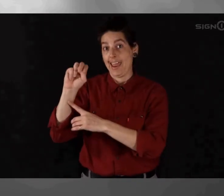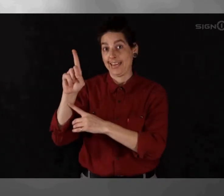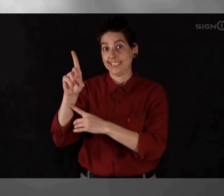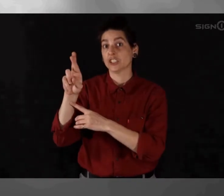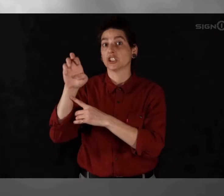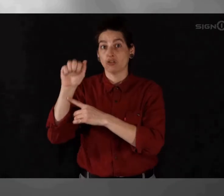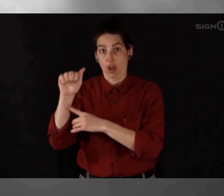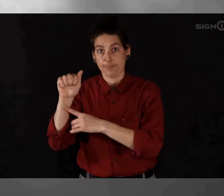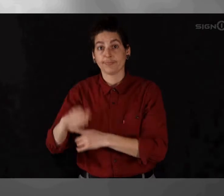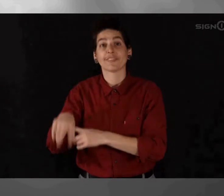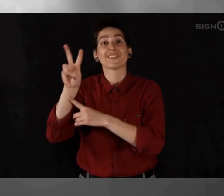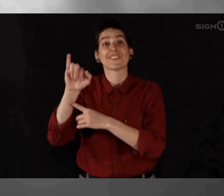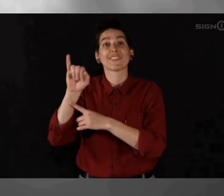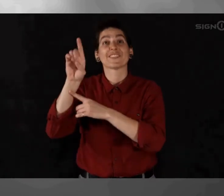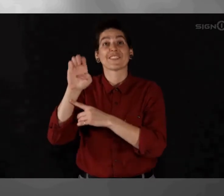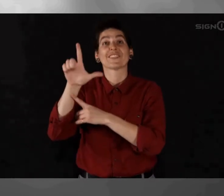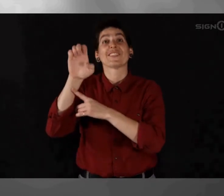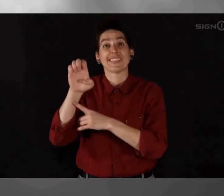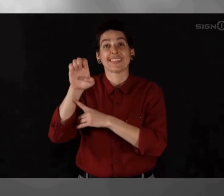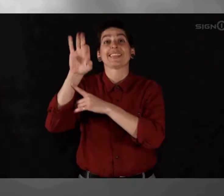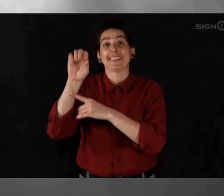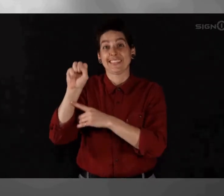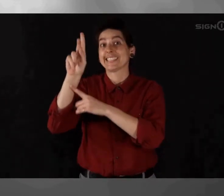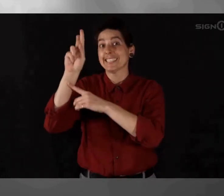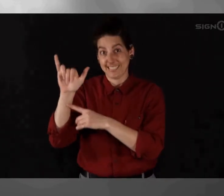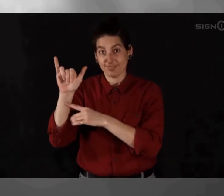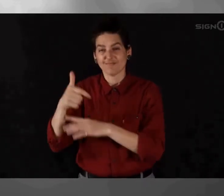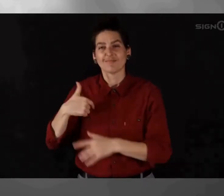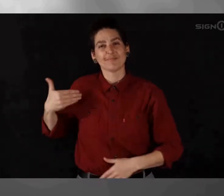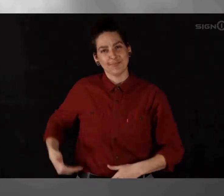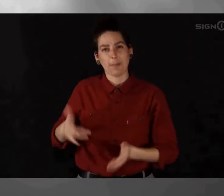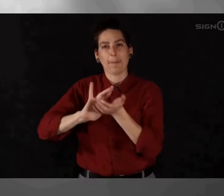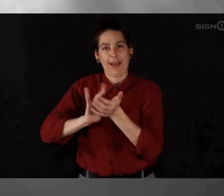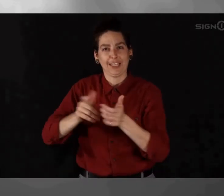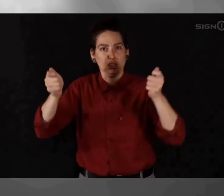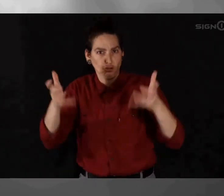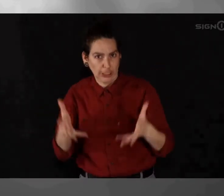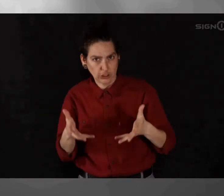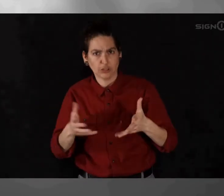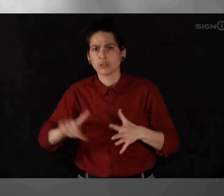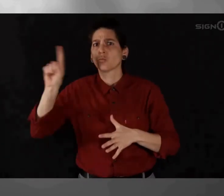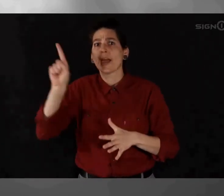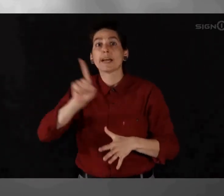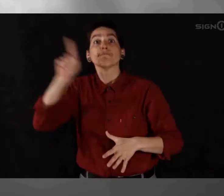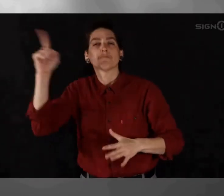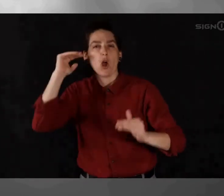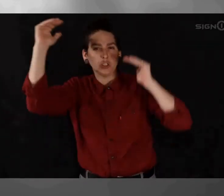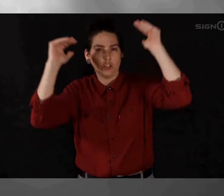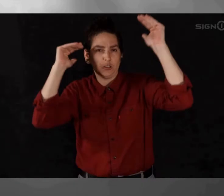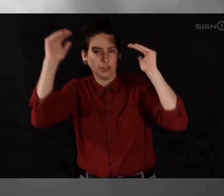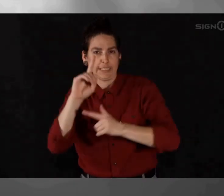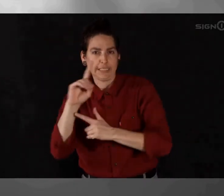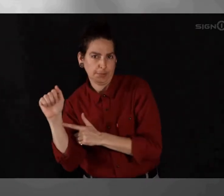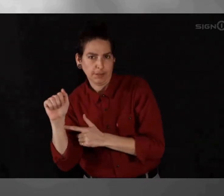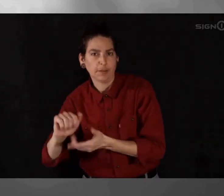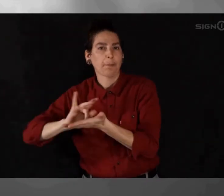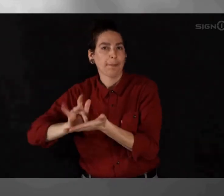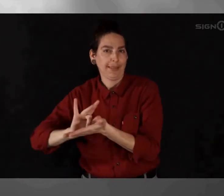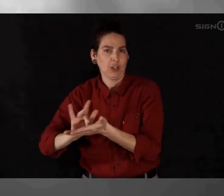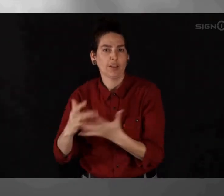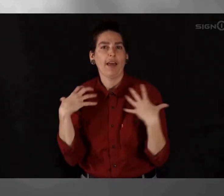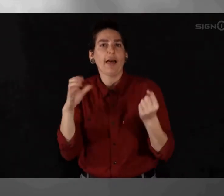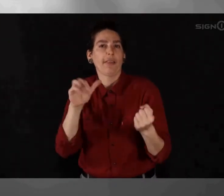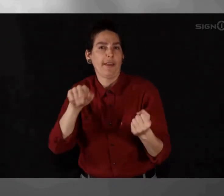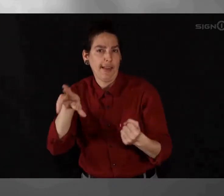up to get the vaccine. My name is Andrea Videlefsky, and I'm the Medical Director at the Adult Disability Medical Healthcare